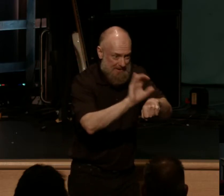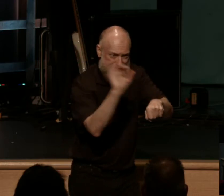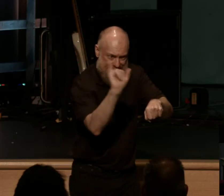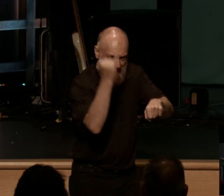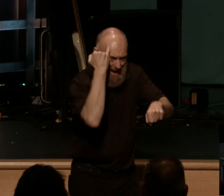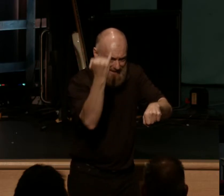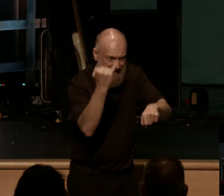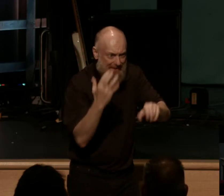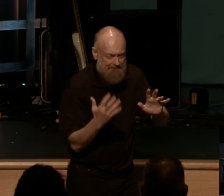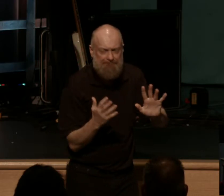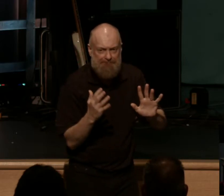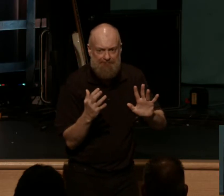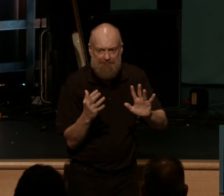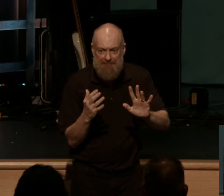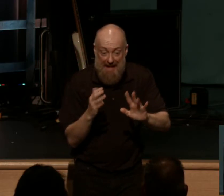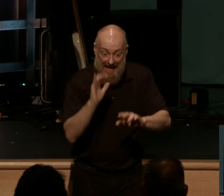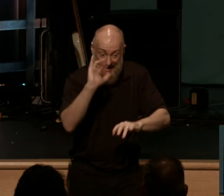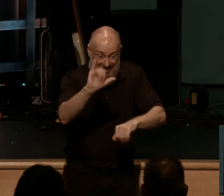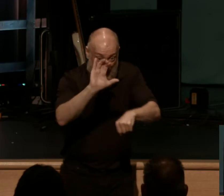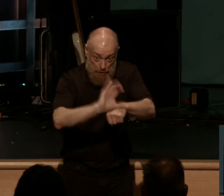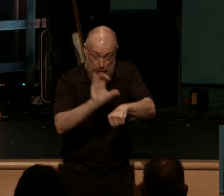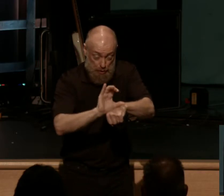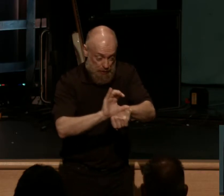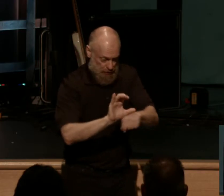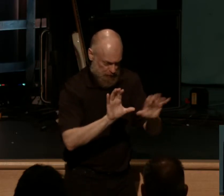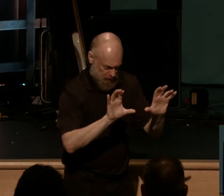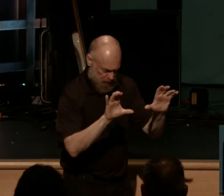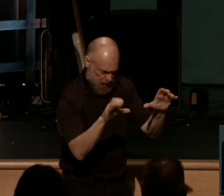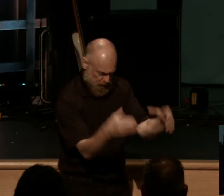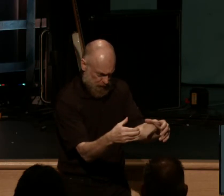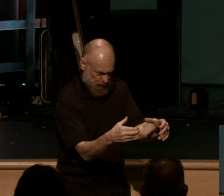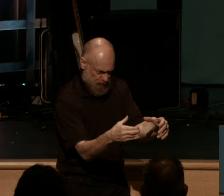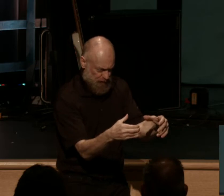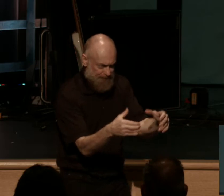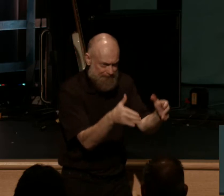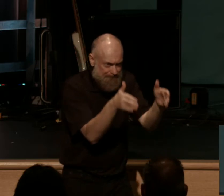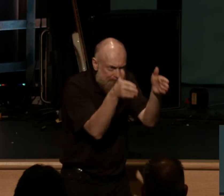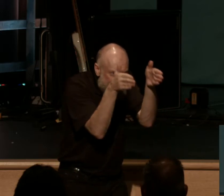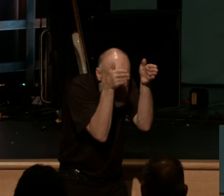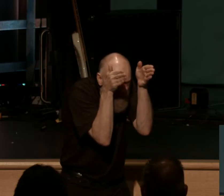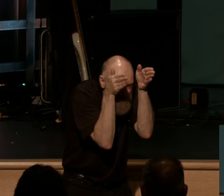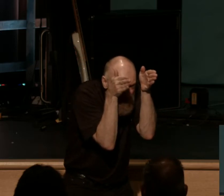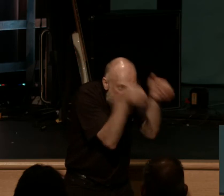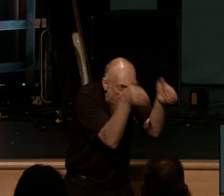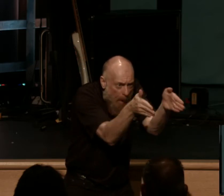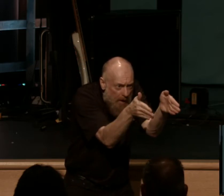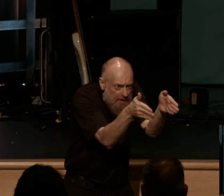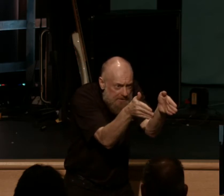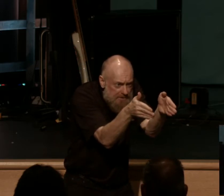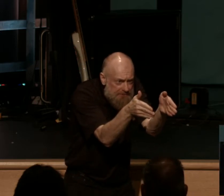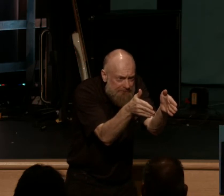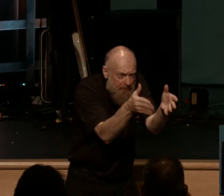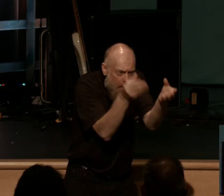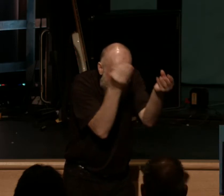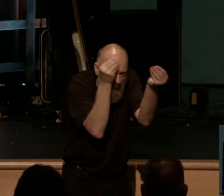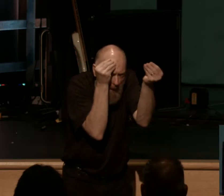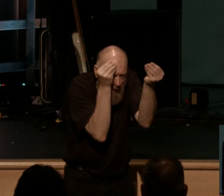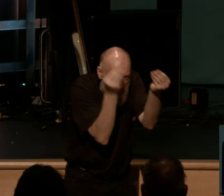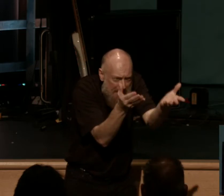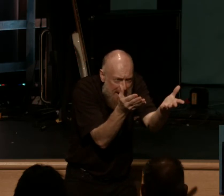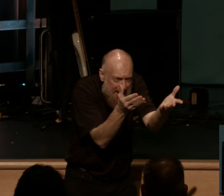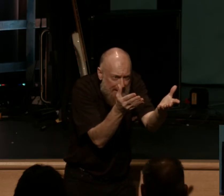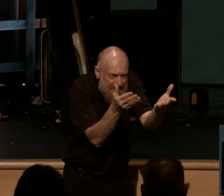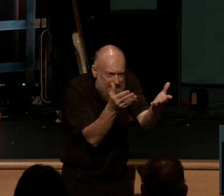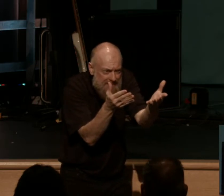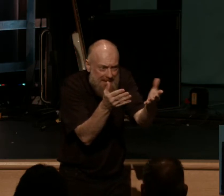awesome that is. And then the church that continues to pursue again the long obedience in the